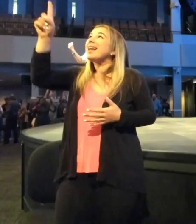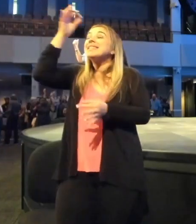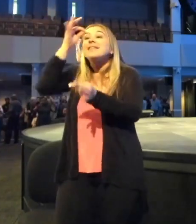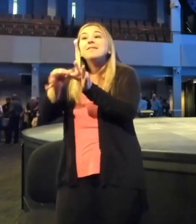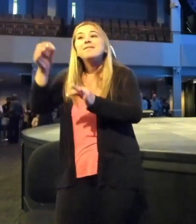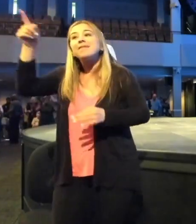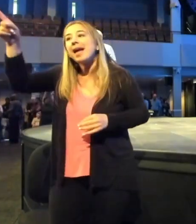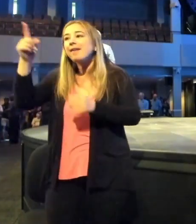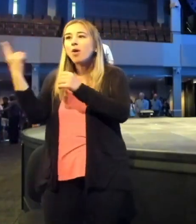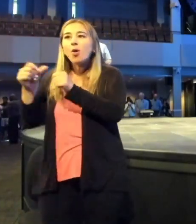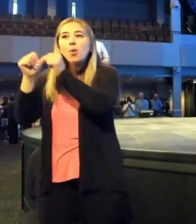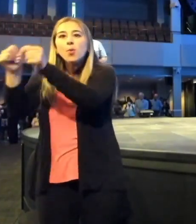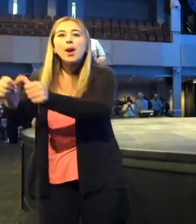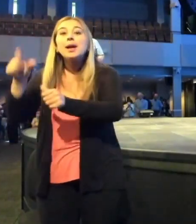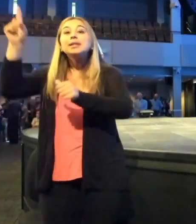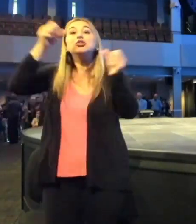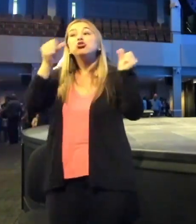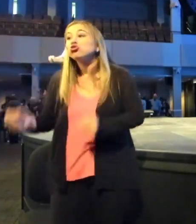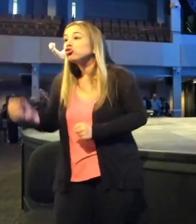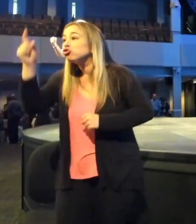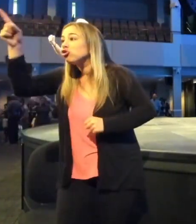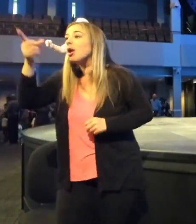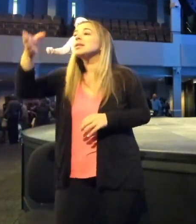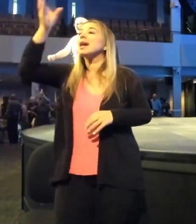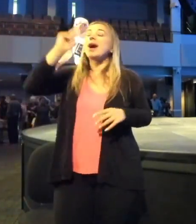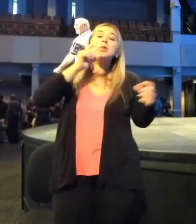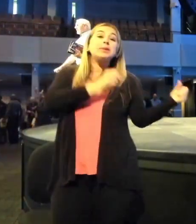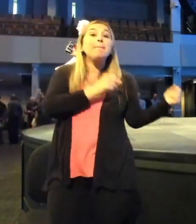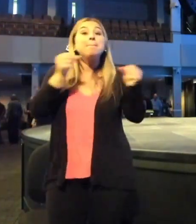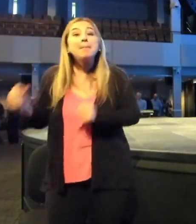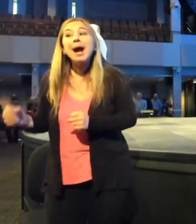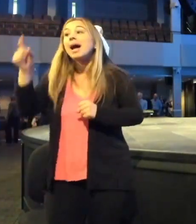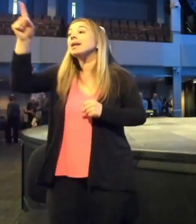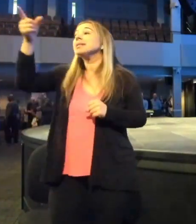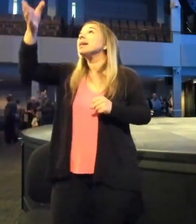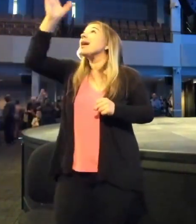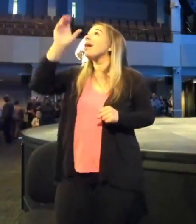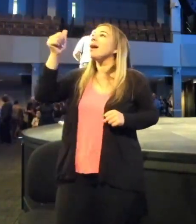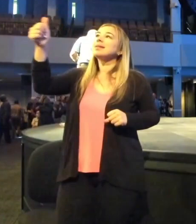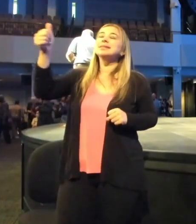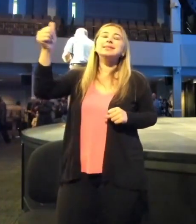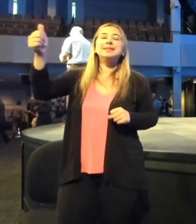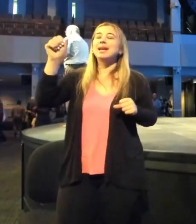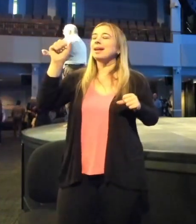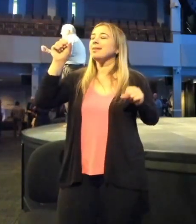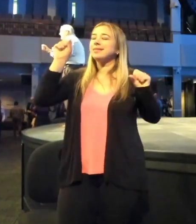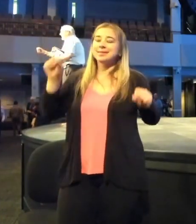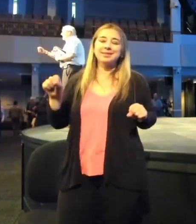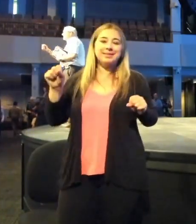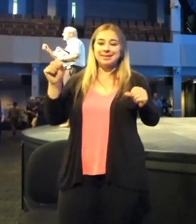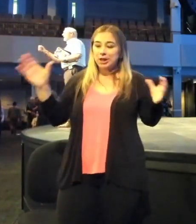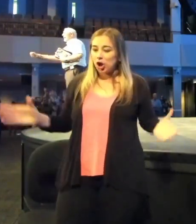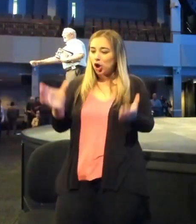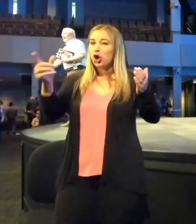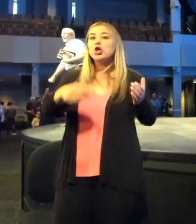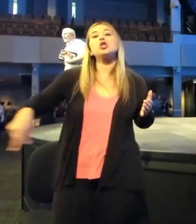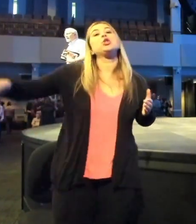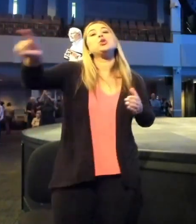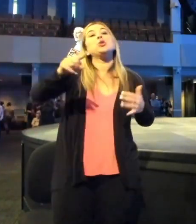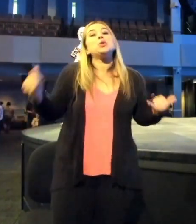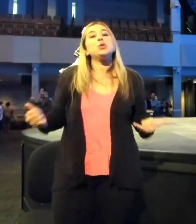able, the God who is strong, the God who is mighty, and the God who comes to encourage you